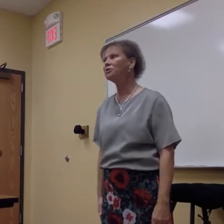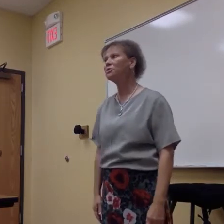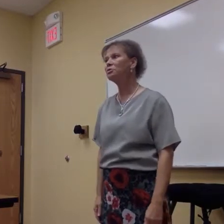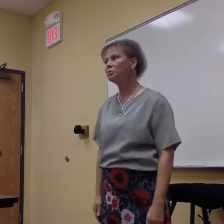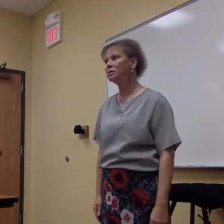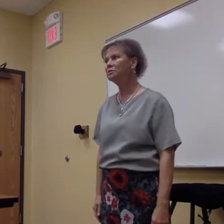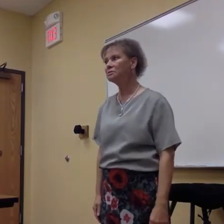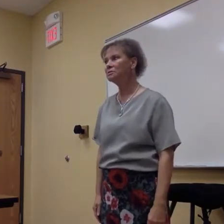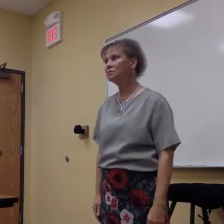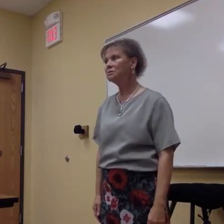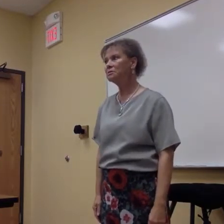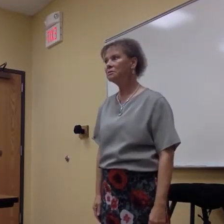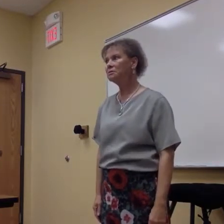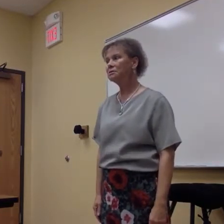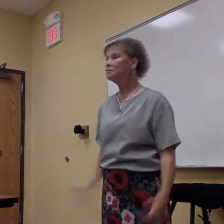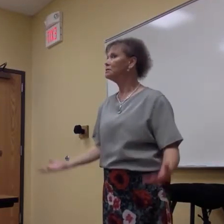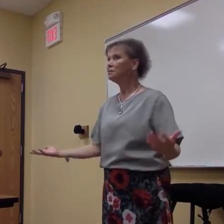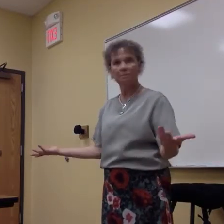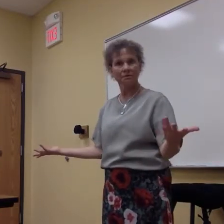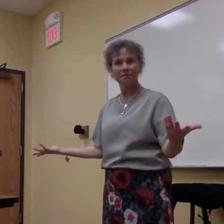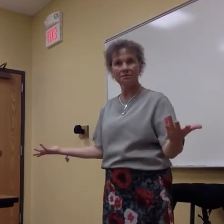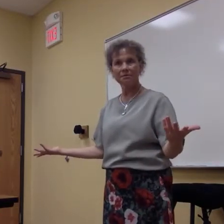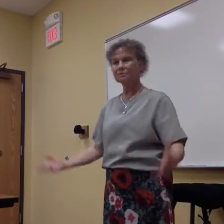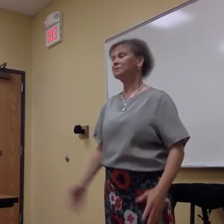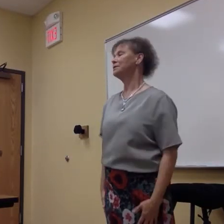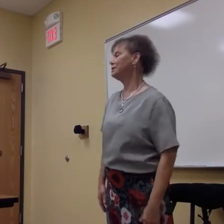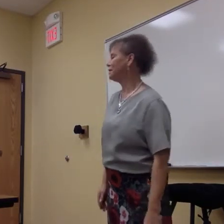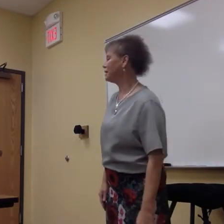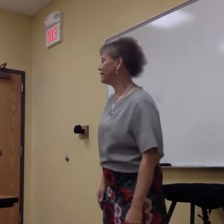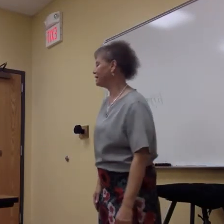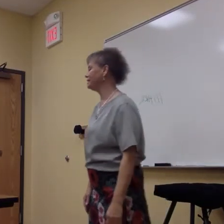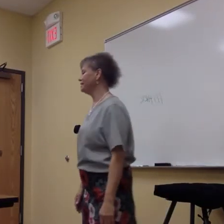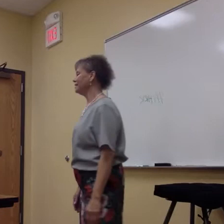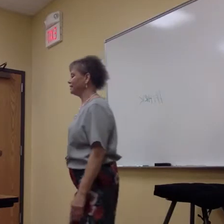room. Probably not. All right?